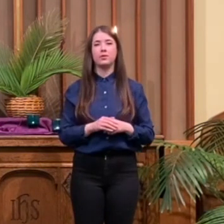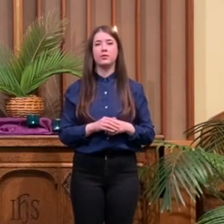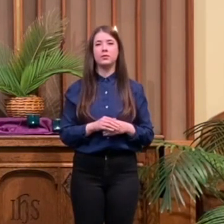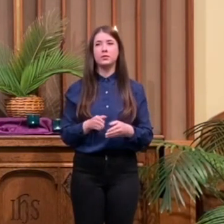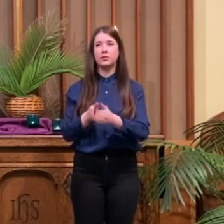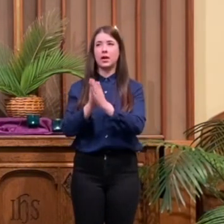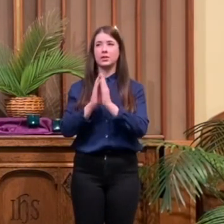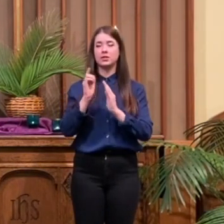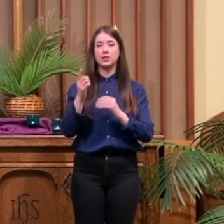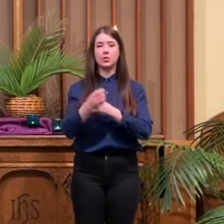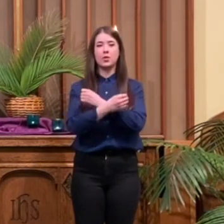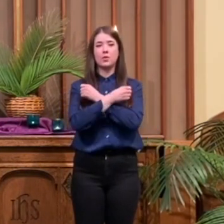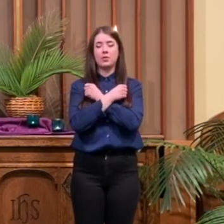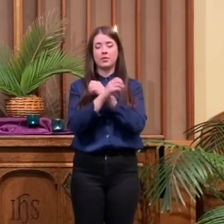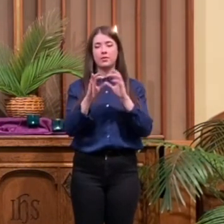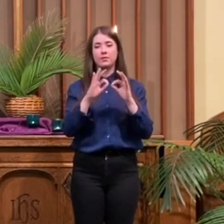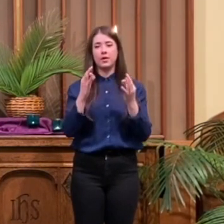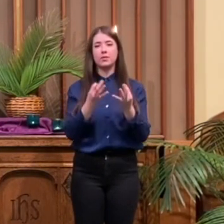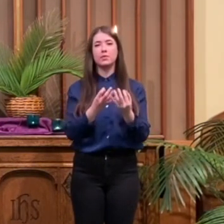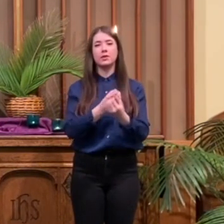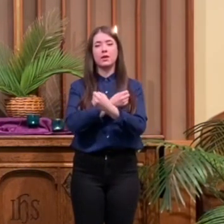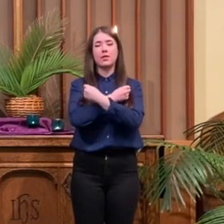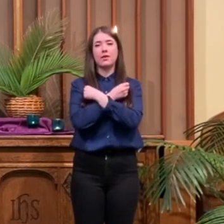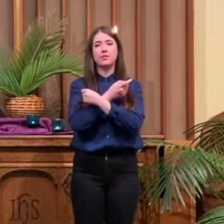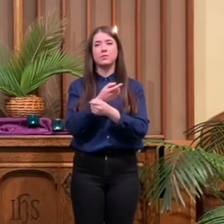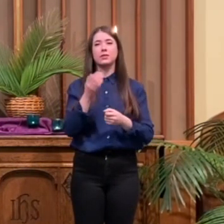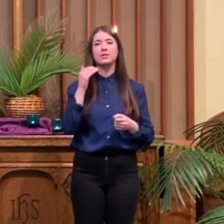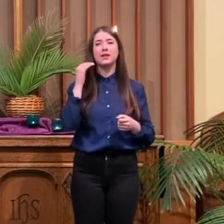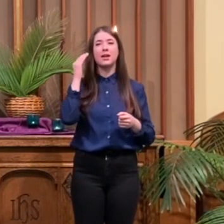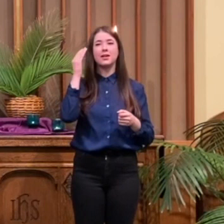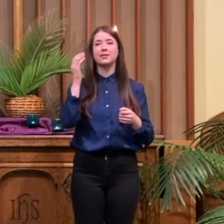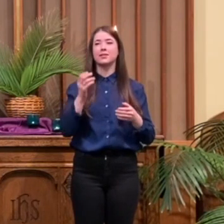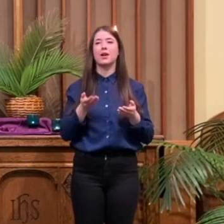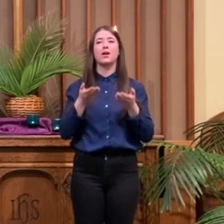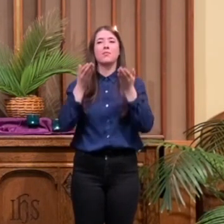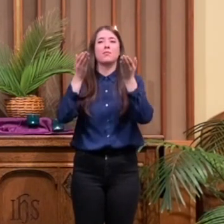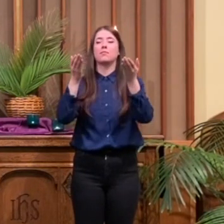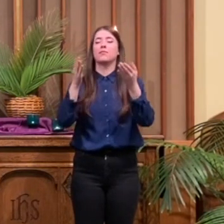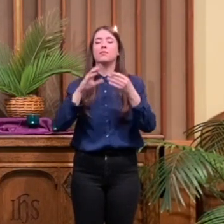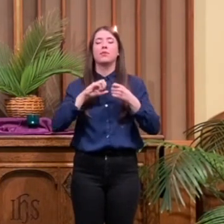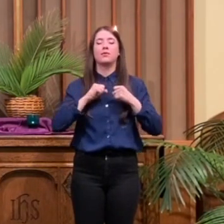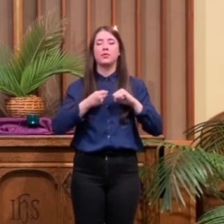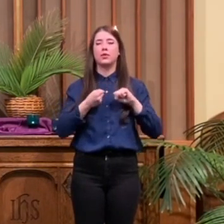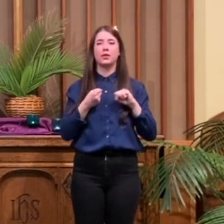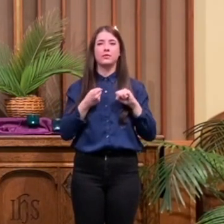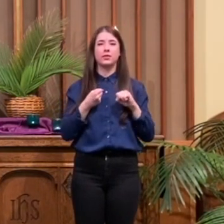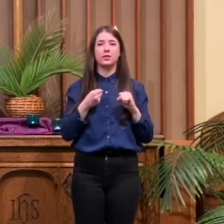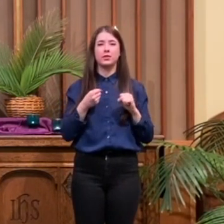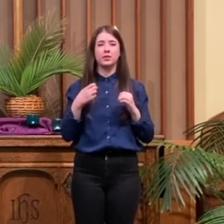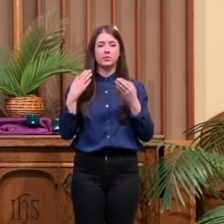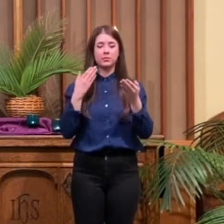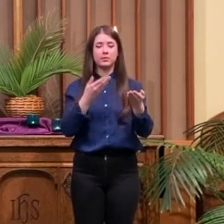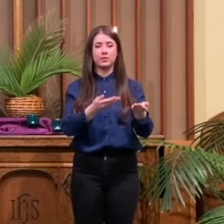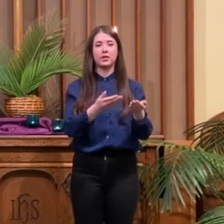their family and loved ones' heads above the waters of grief, and that you would provide them with